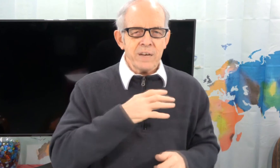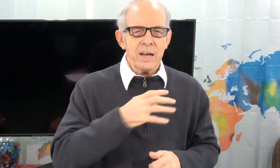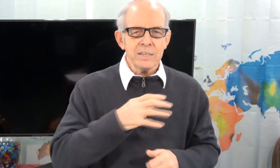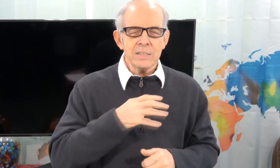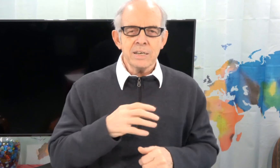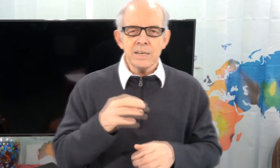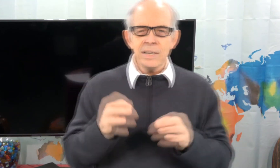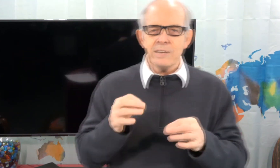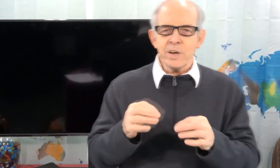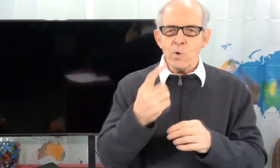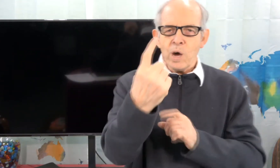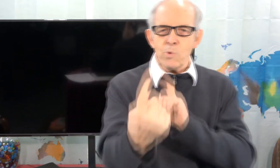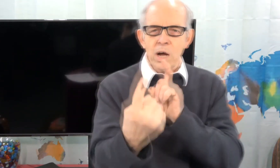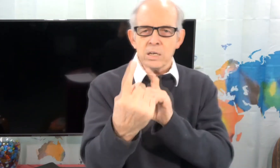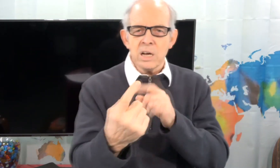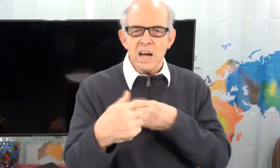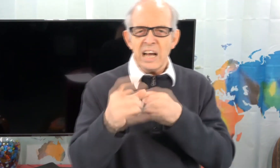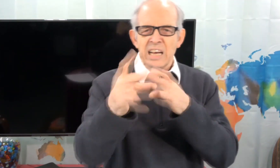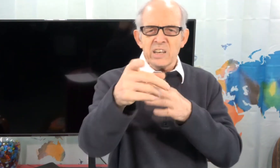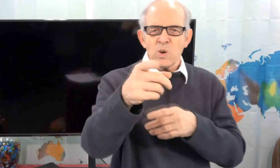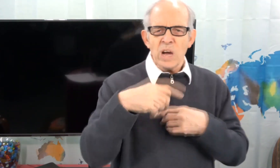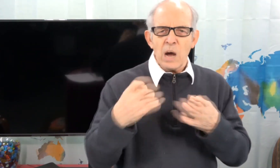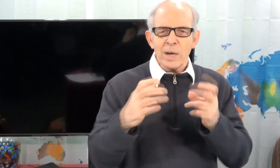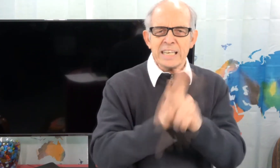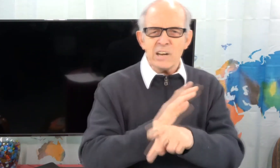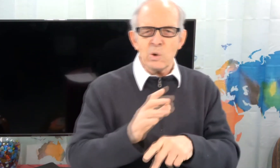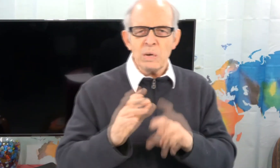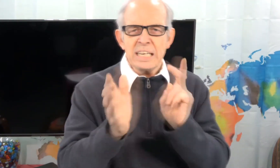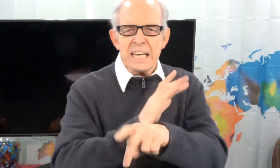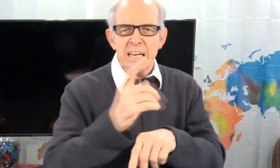fine. If I run around, I hate you, I will kill you, yeah.